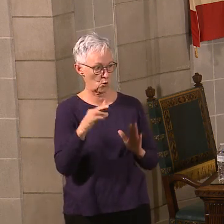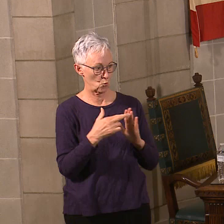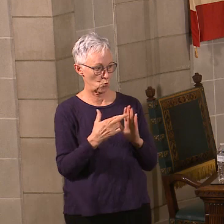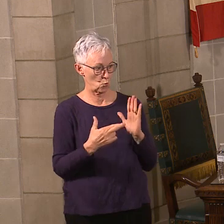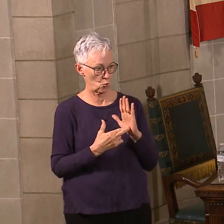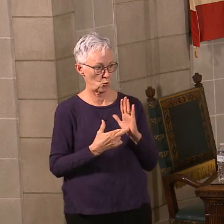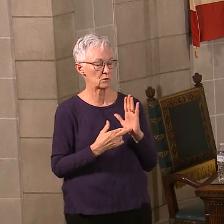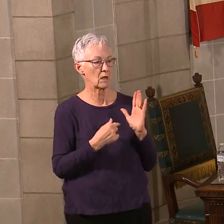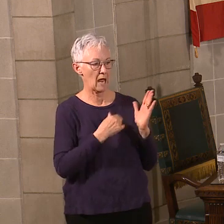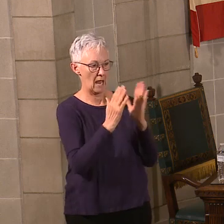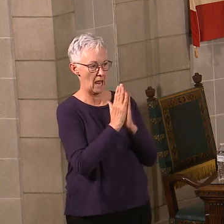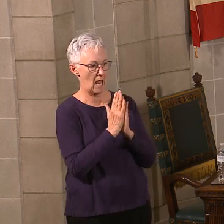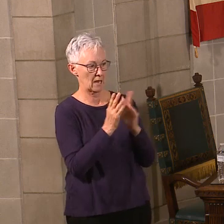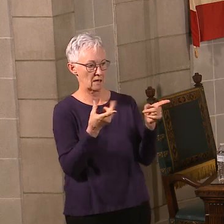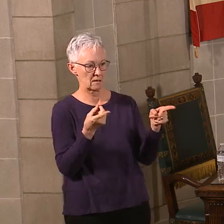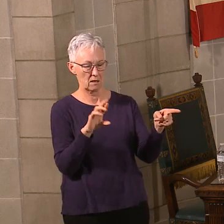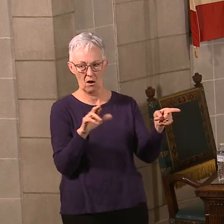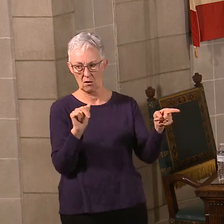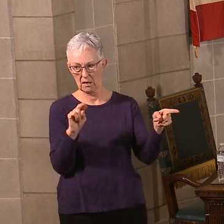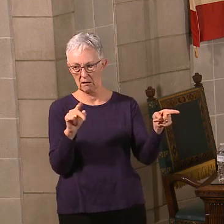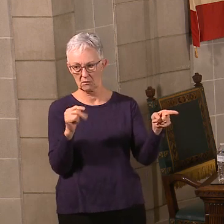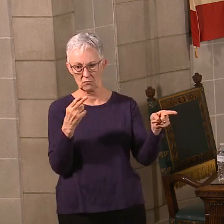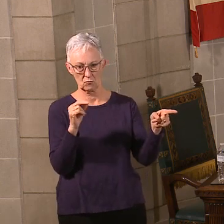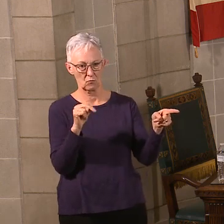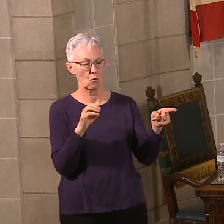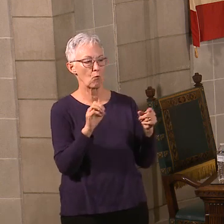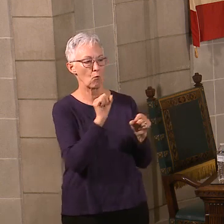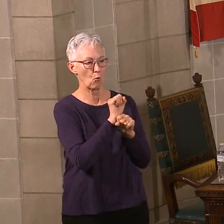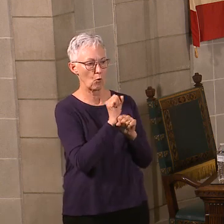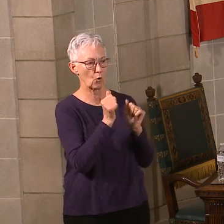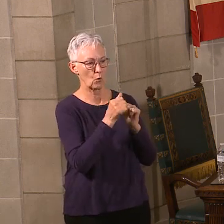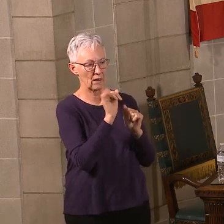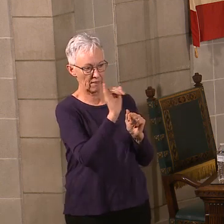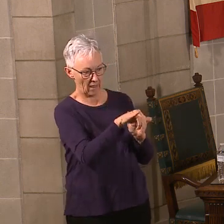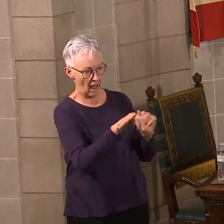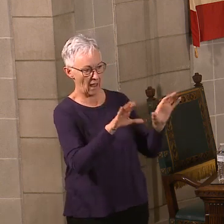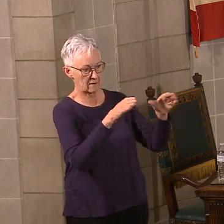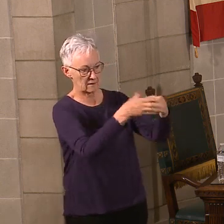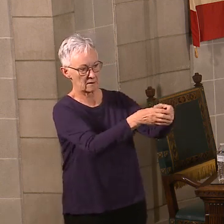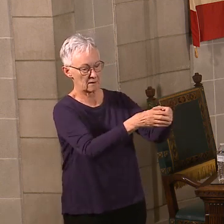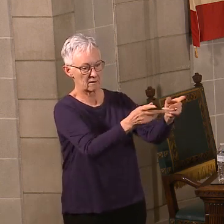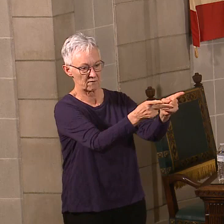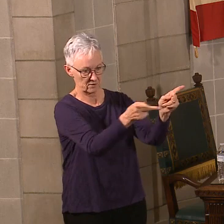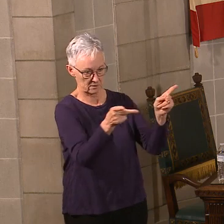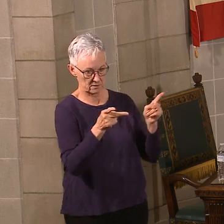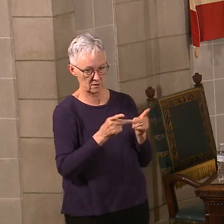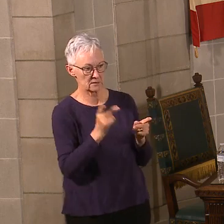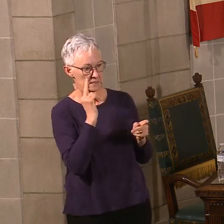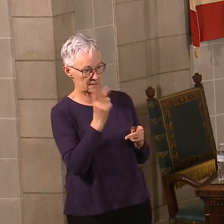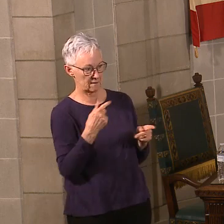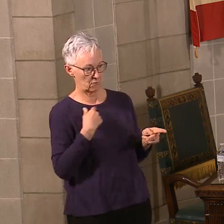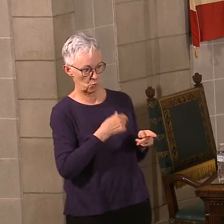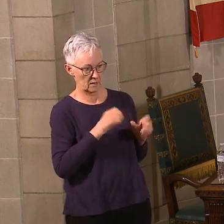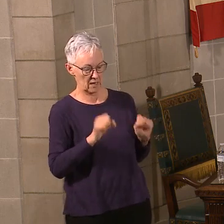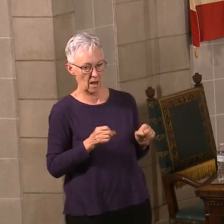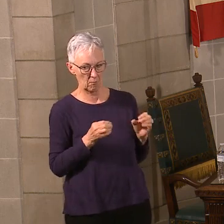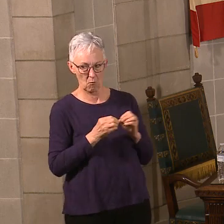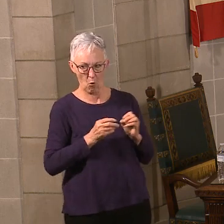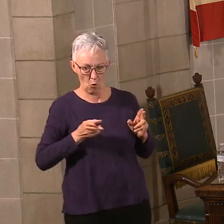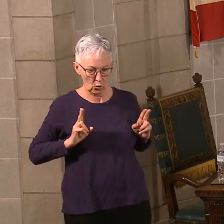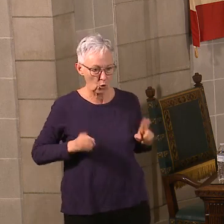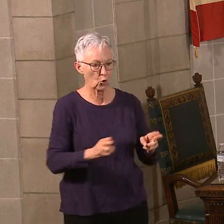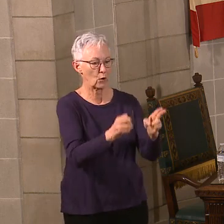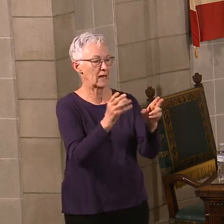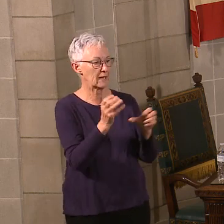CMS to see if there is a possibility of fast-tracking that and what would all be involved with that. So thanks for the question, Steve. We'll work that issue,